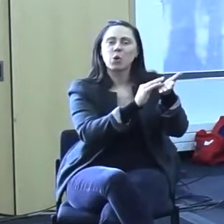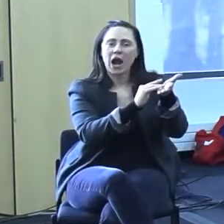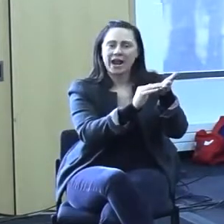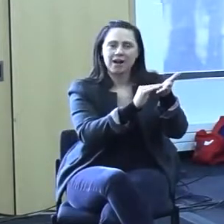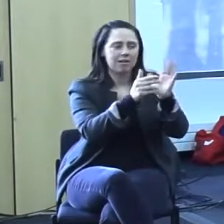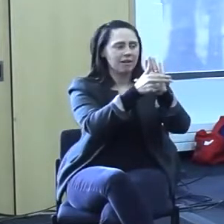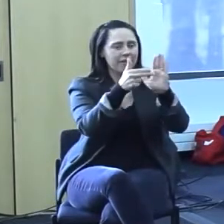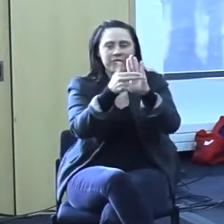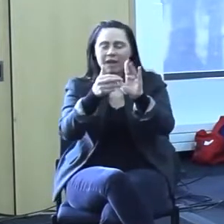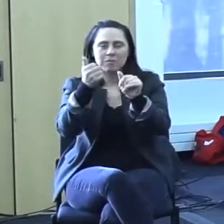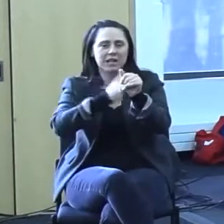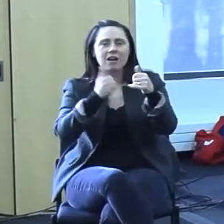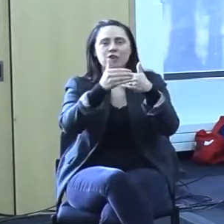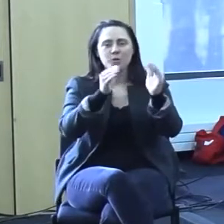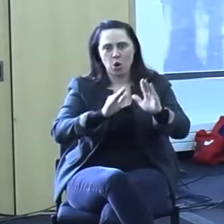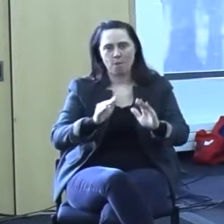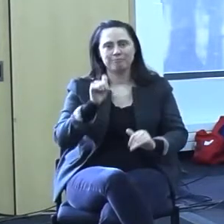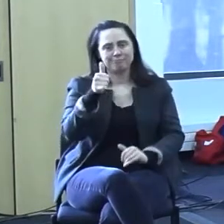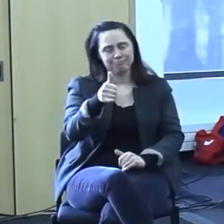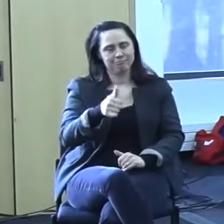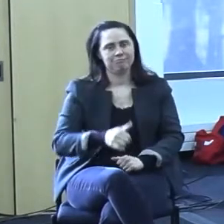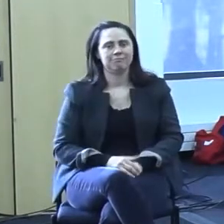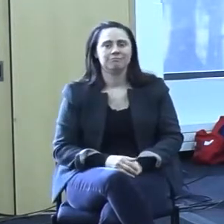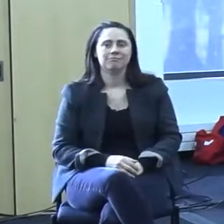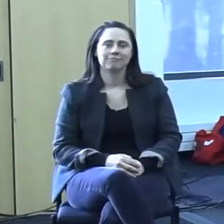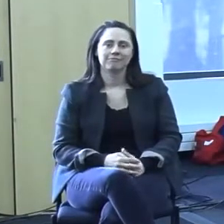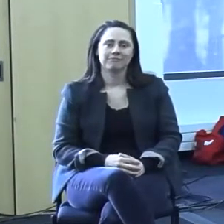labeling every room.